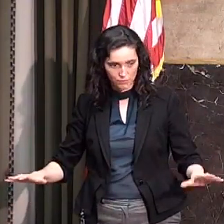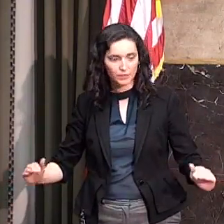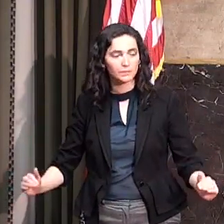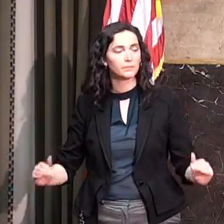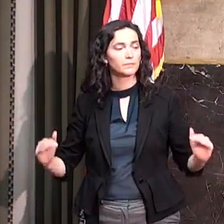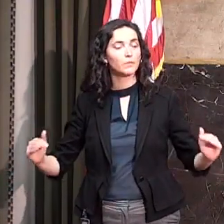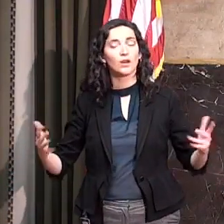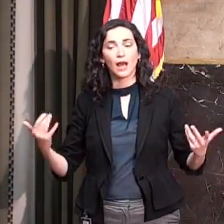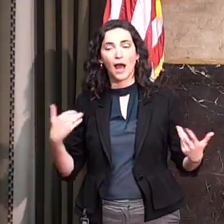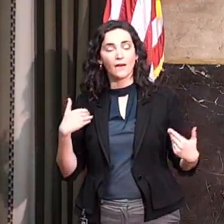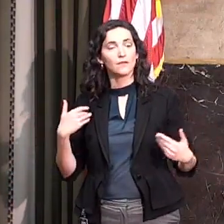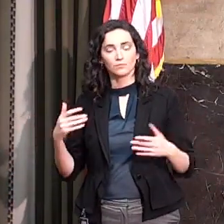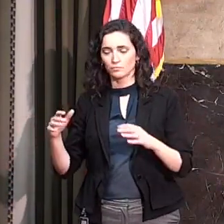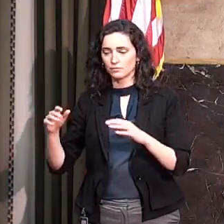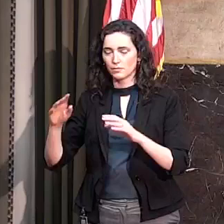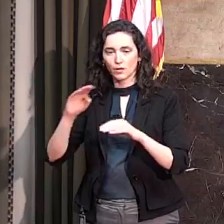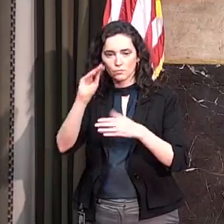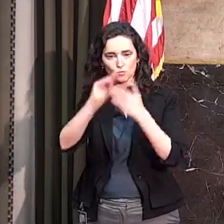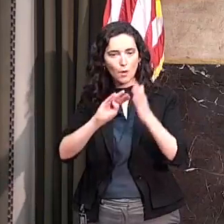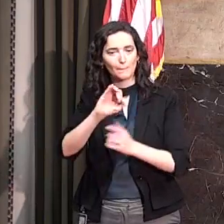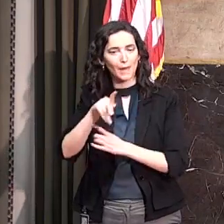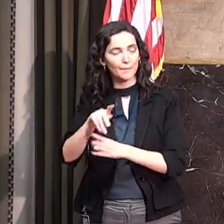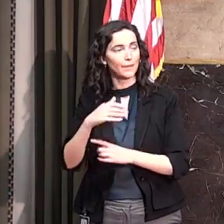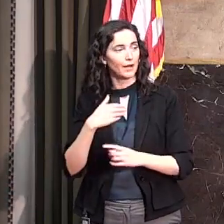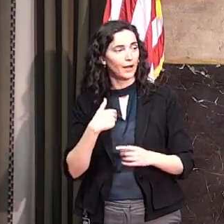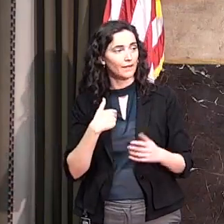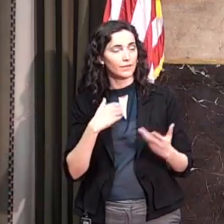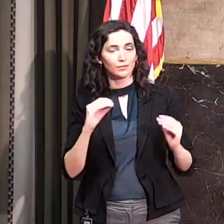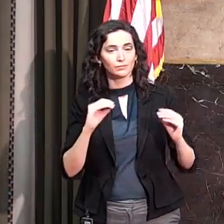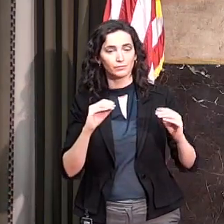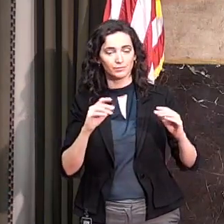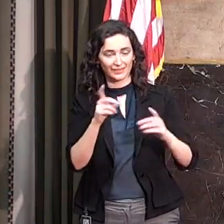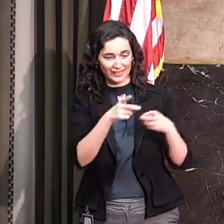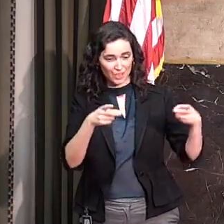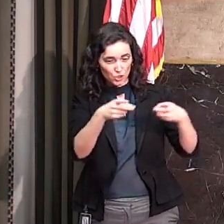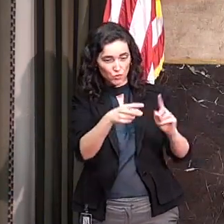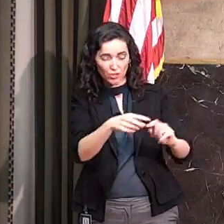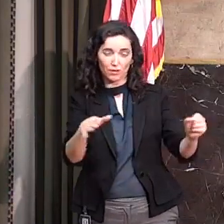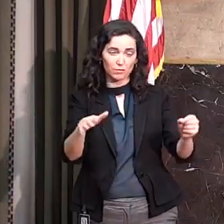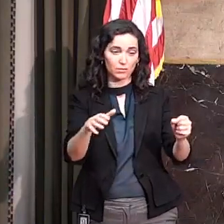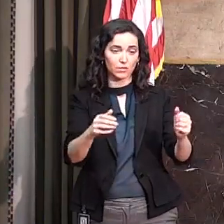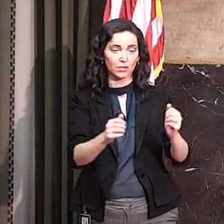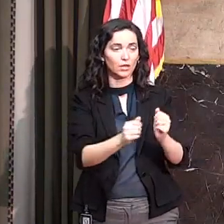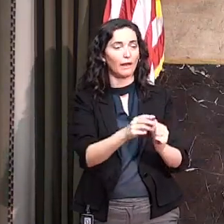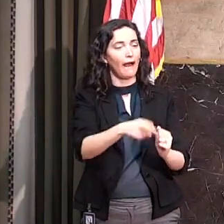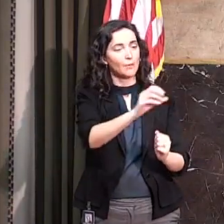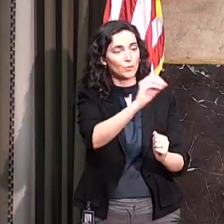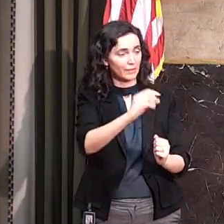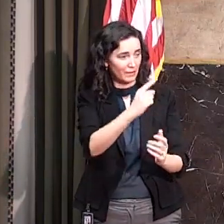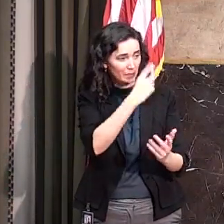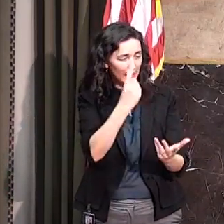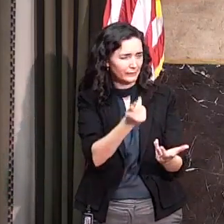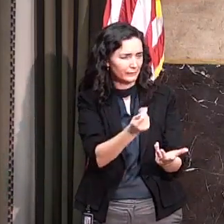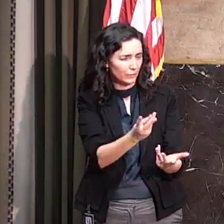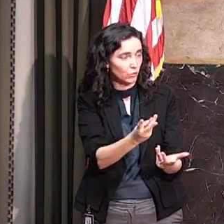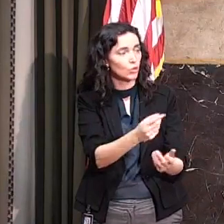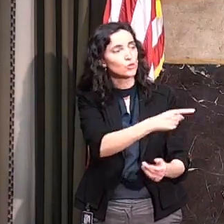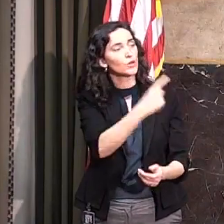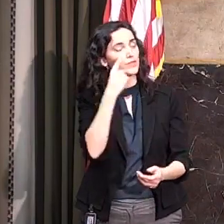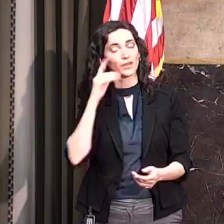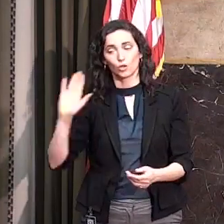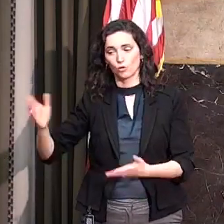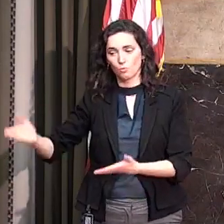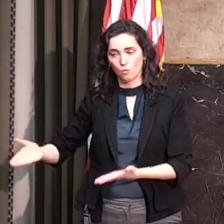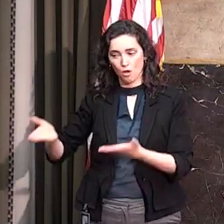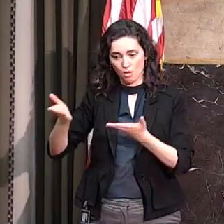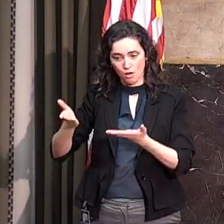district. Yeah. I want to know from your perspective whether you think those provisions or whether those proposals would violate the Voting